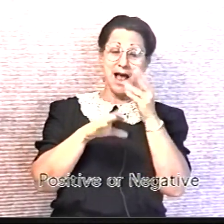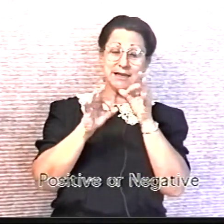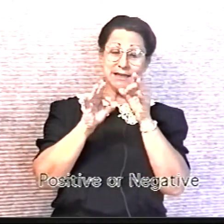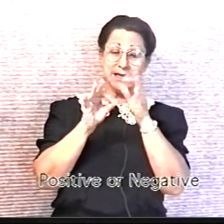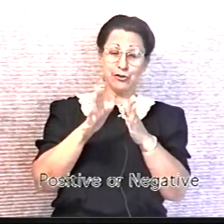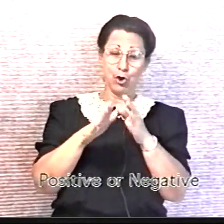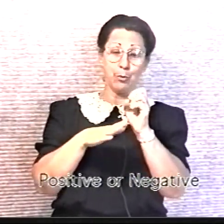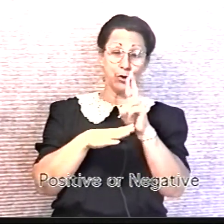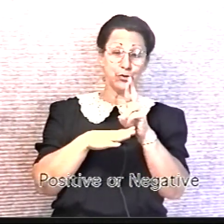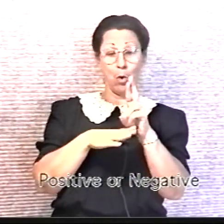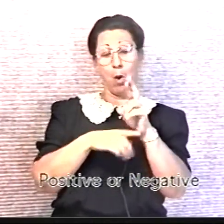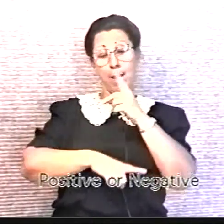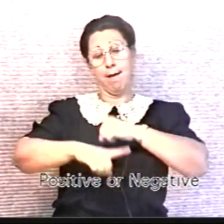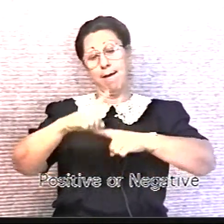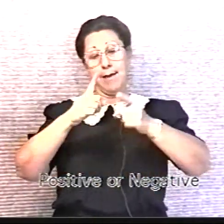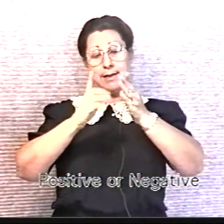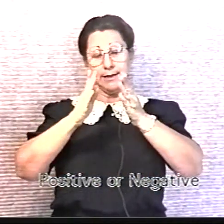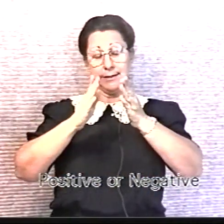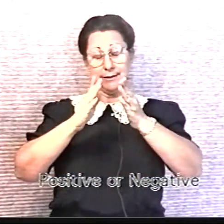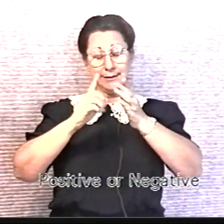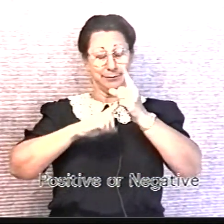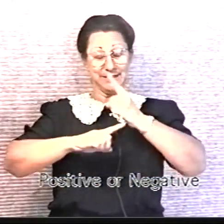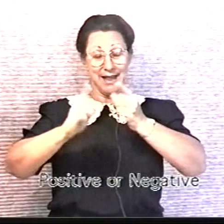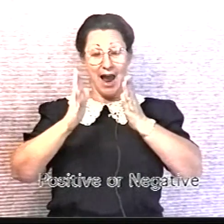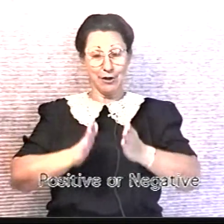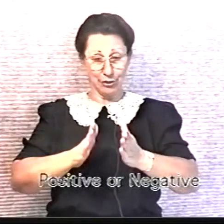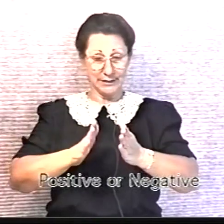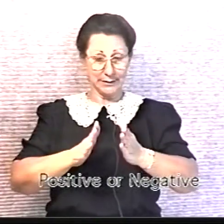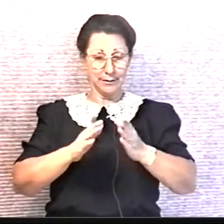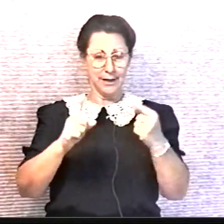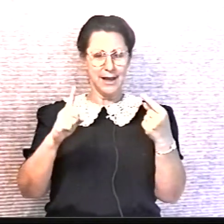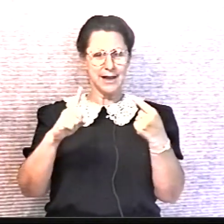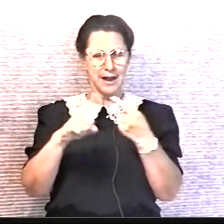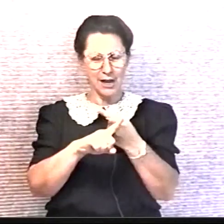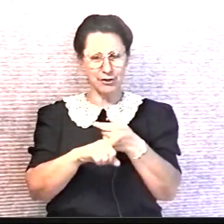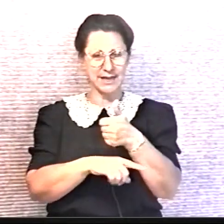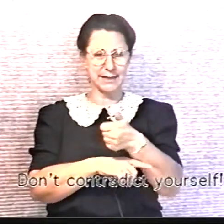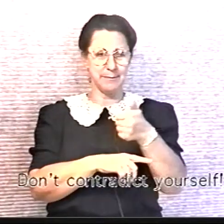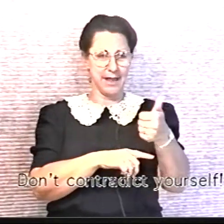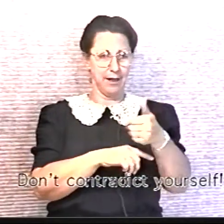see interpreters or signers contradict themselves.